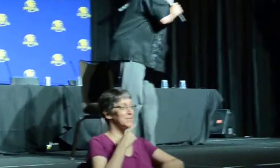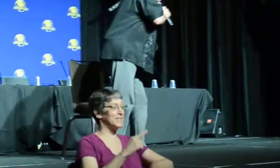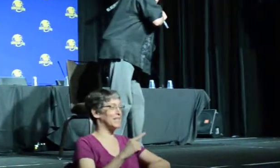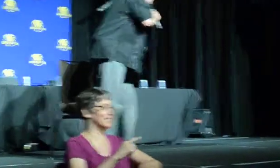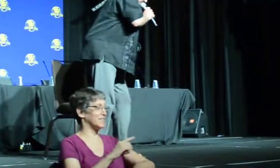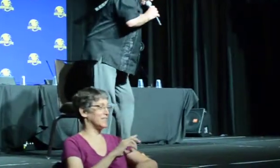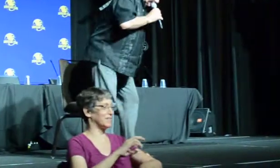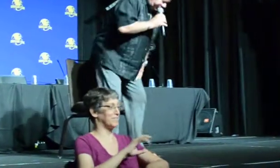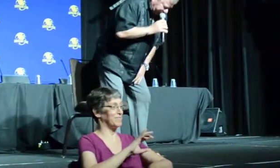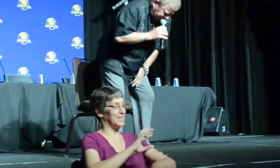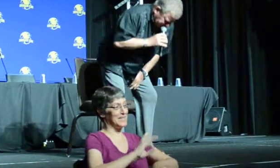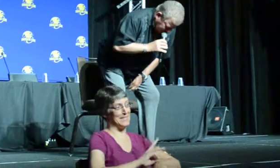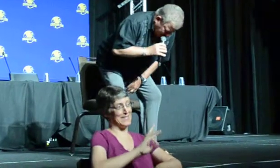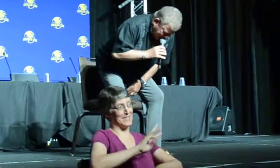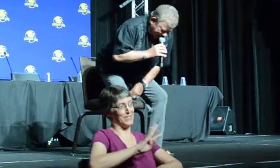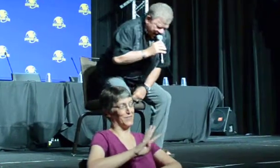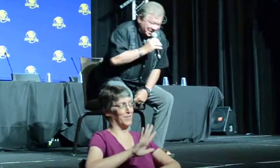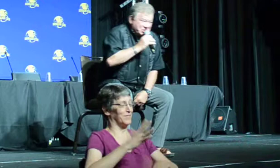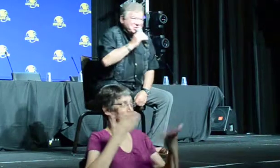7:15 in the morning.